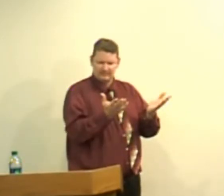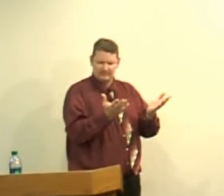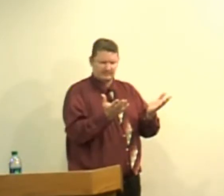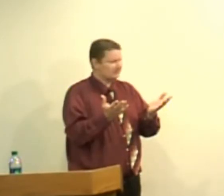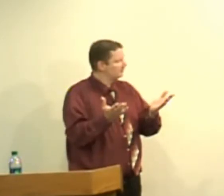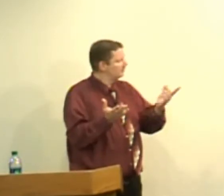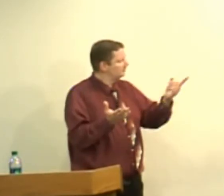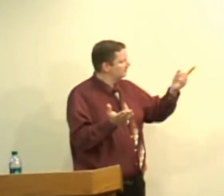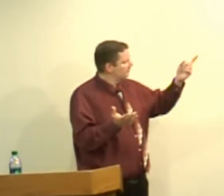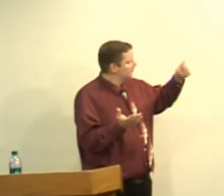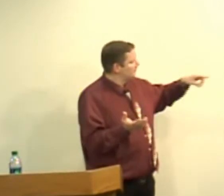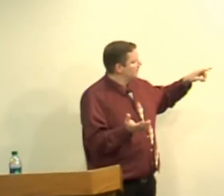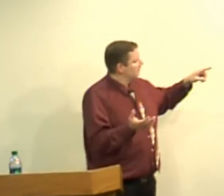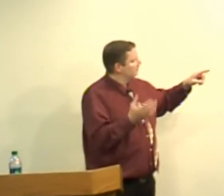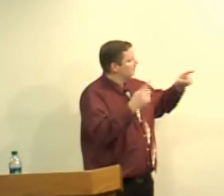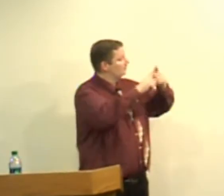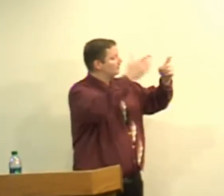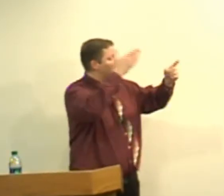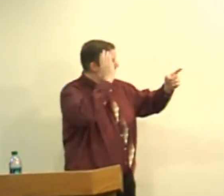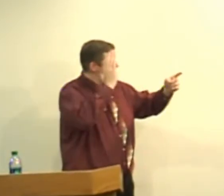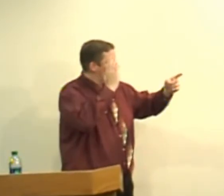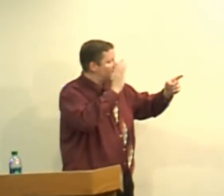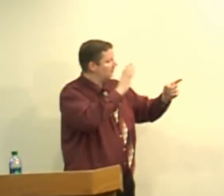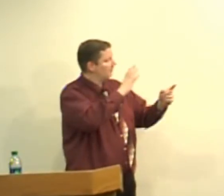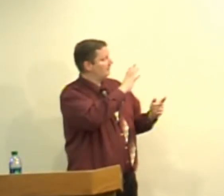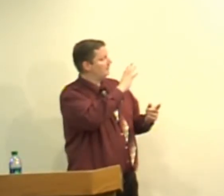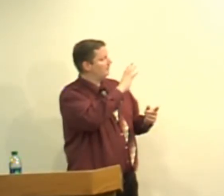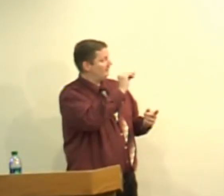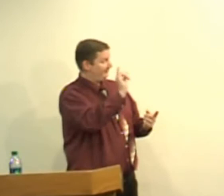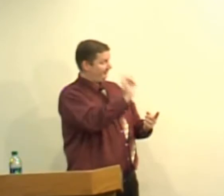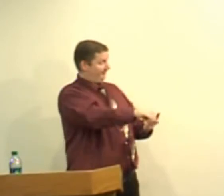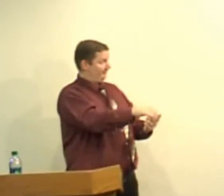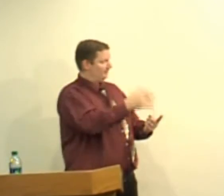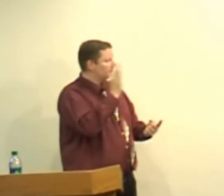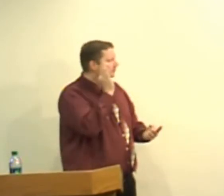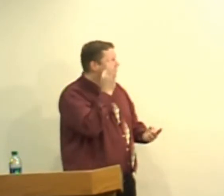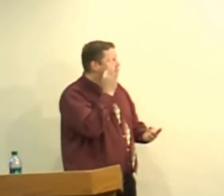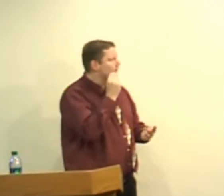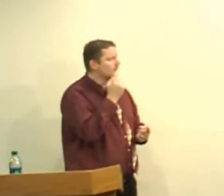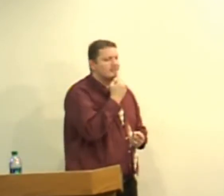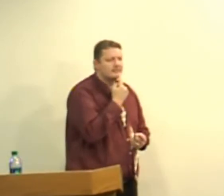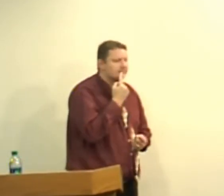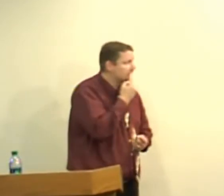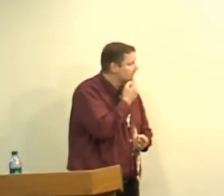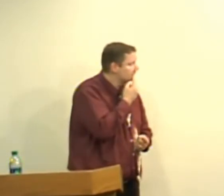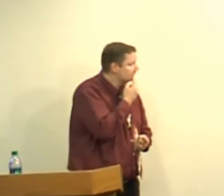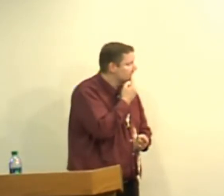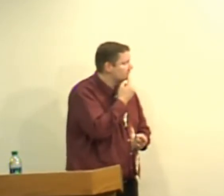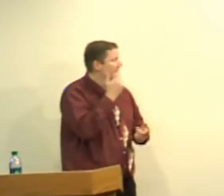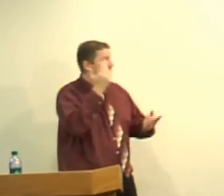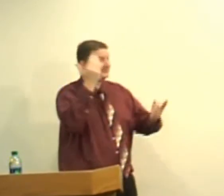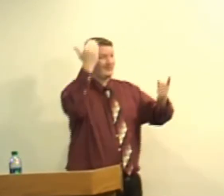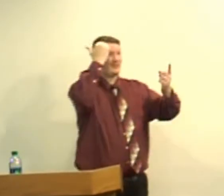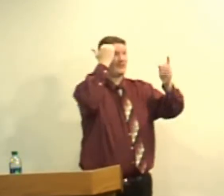sacrifice of praise to God. That is the fruit of the lips